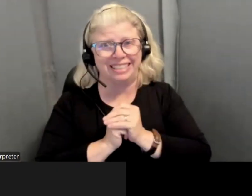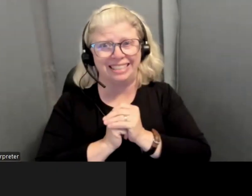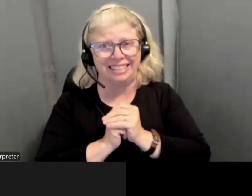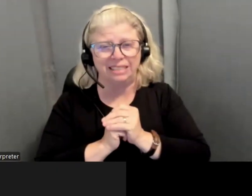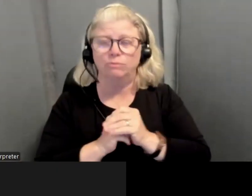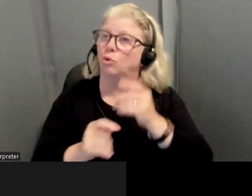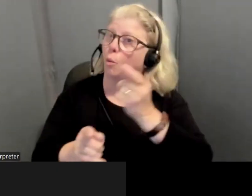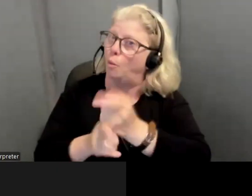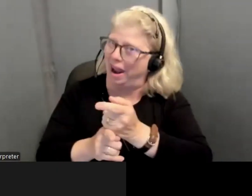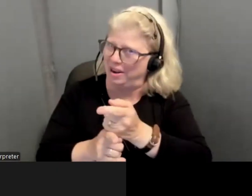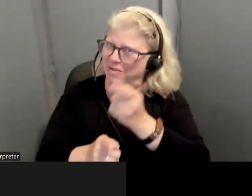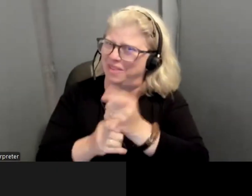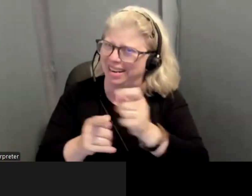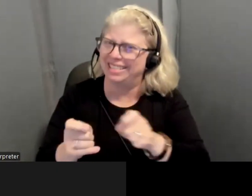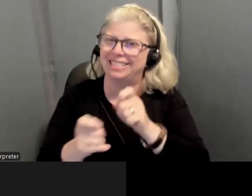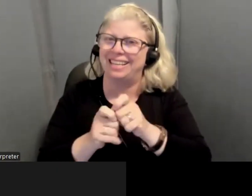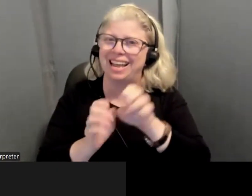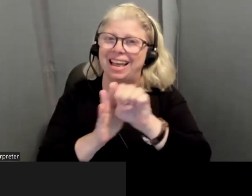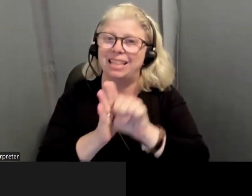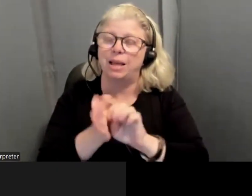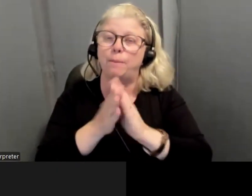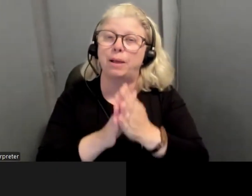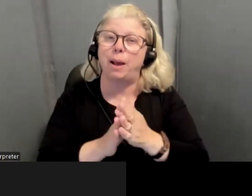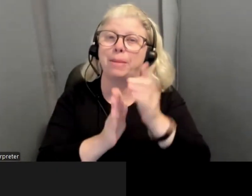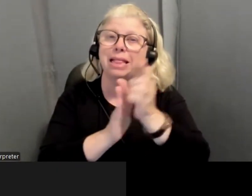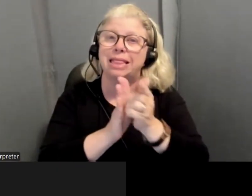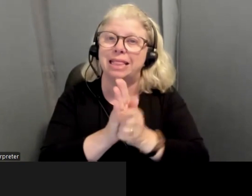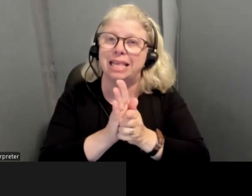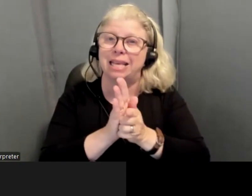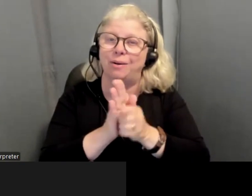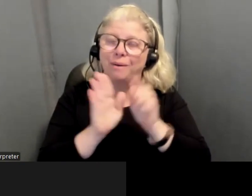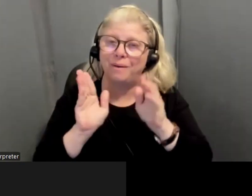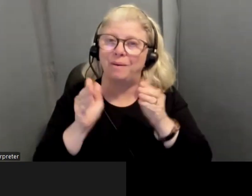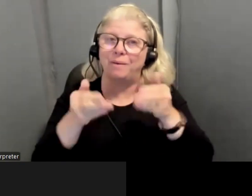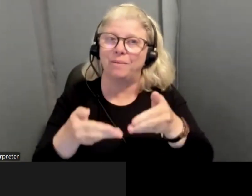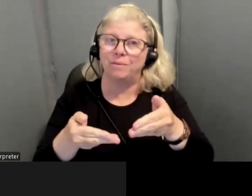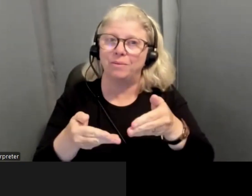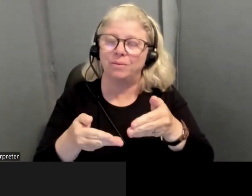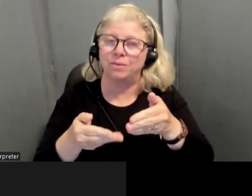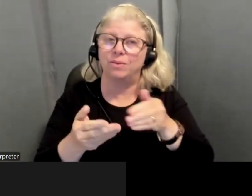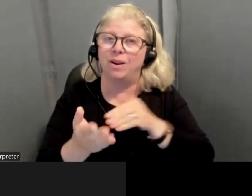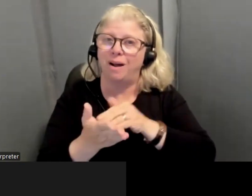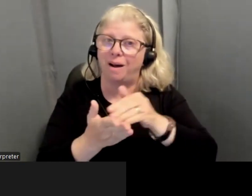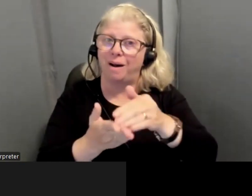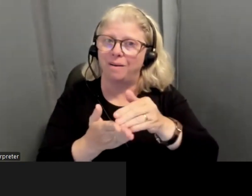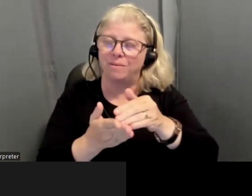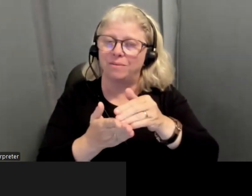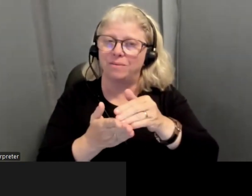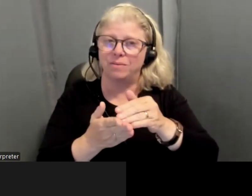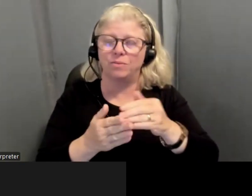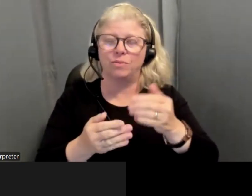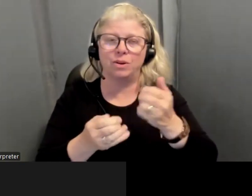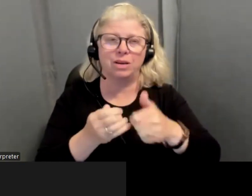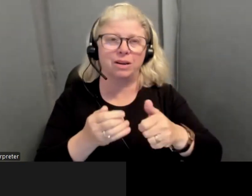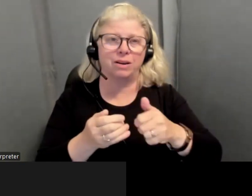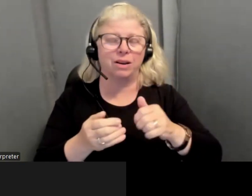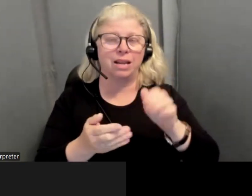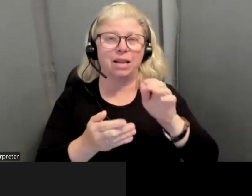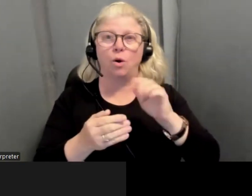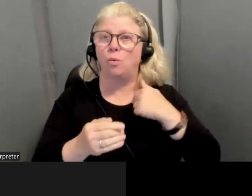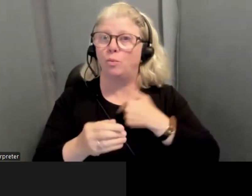that's right. Exactly. Ethics has become a legalistic kind of, very often when we teach, for instance, at City